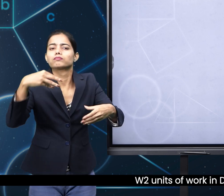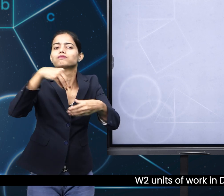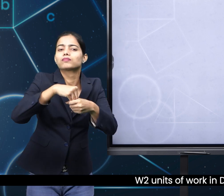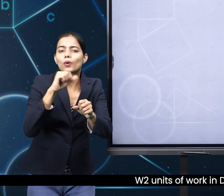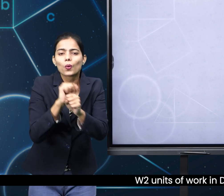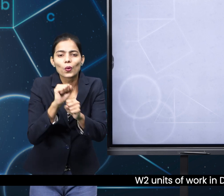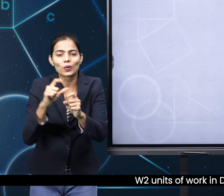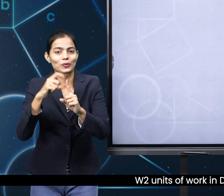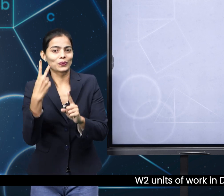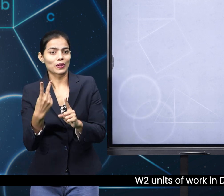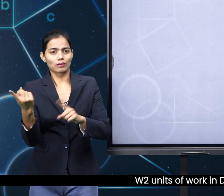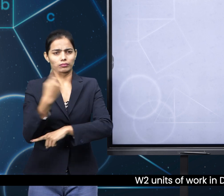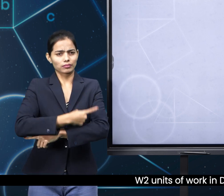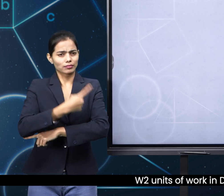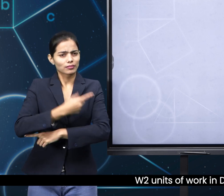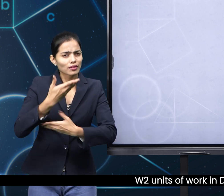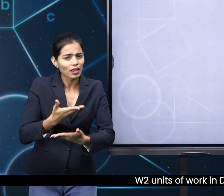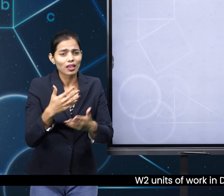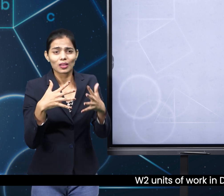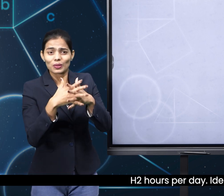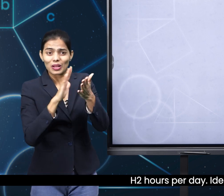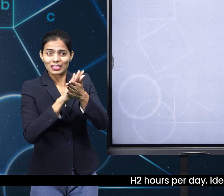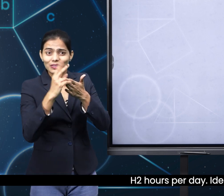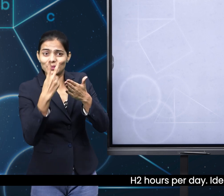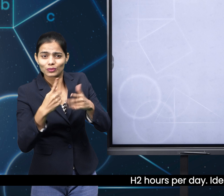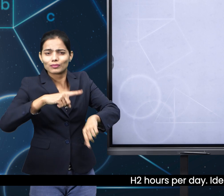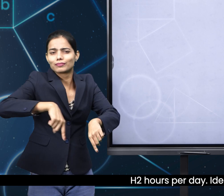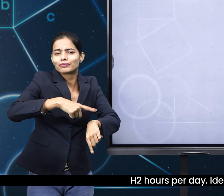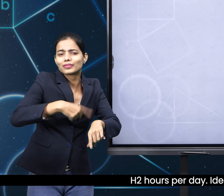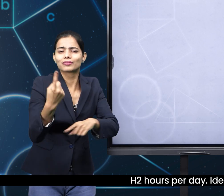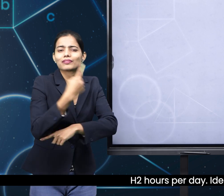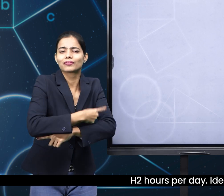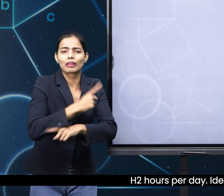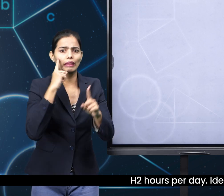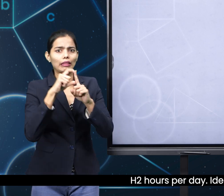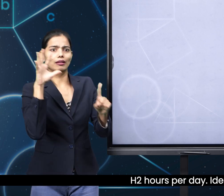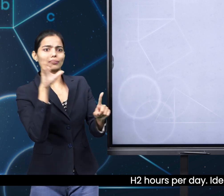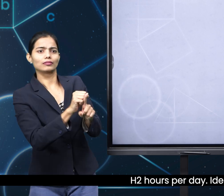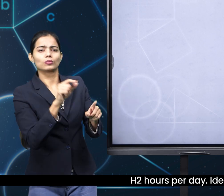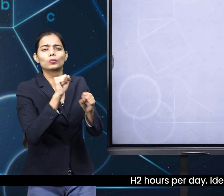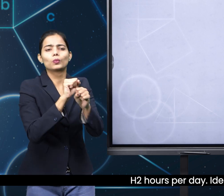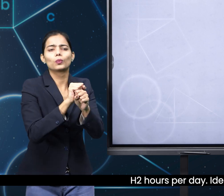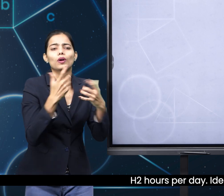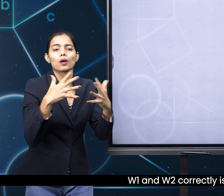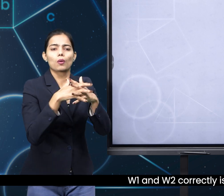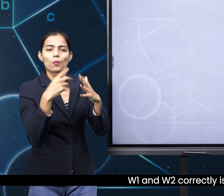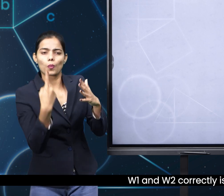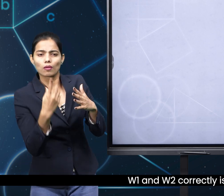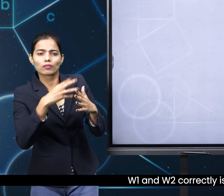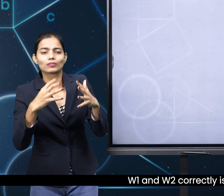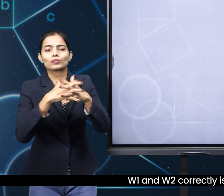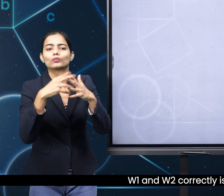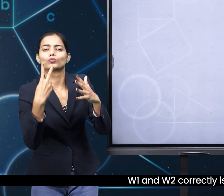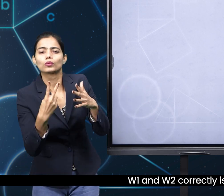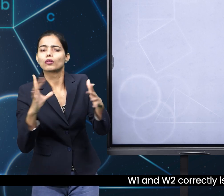of work in D2 days working, H2 hours per day. Identifying the work